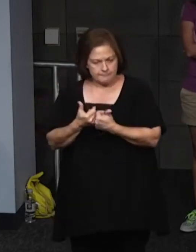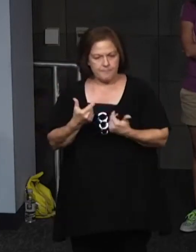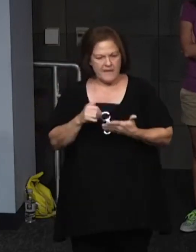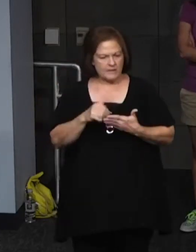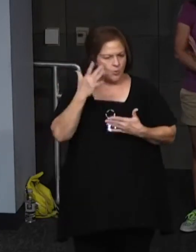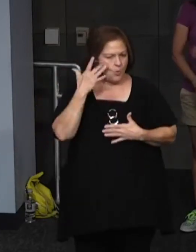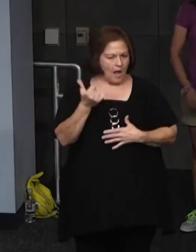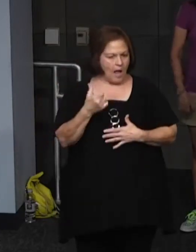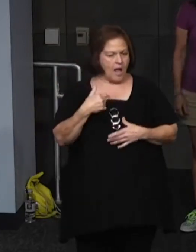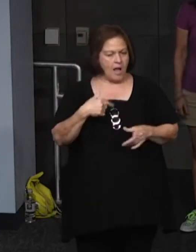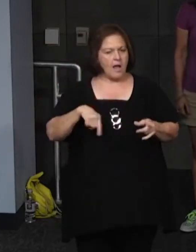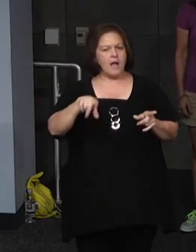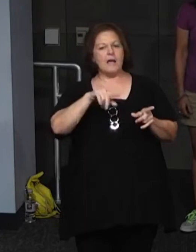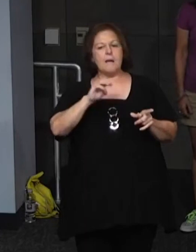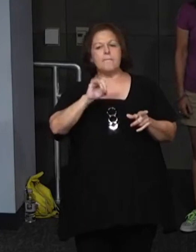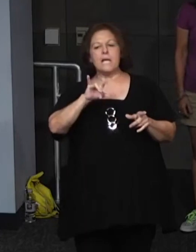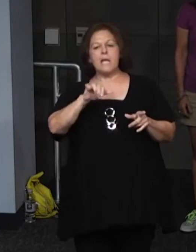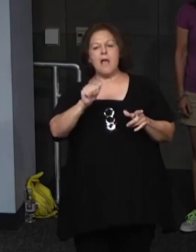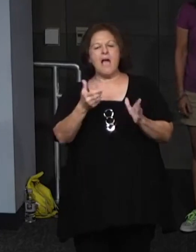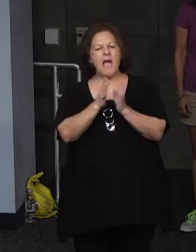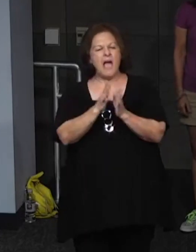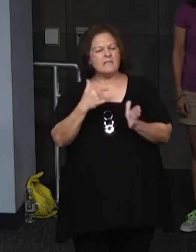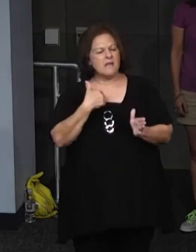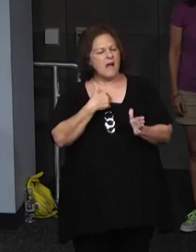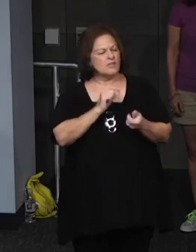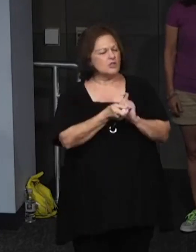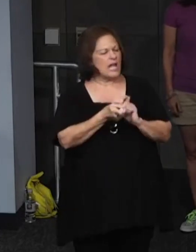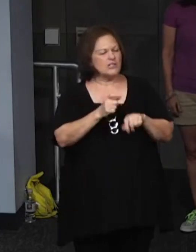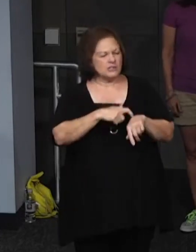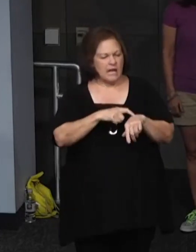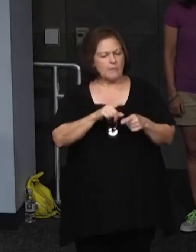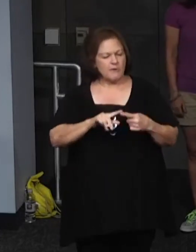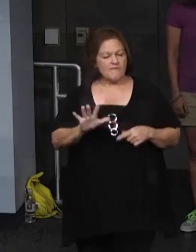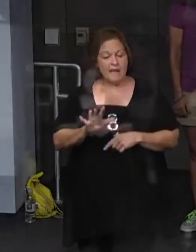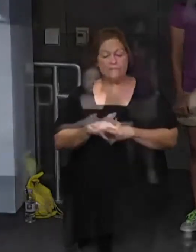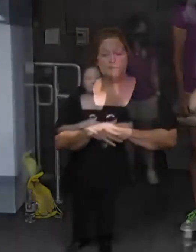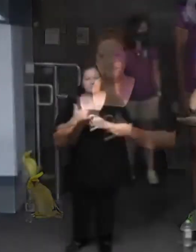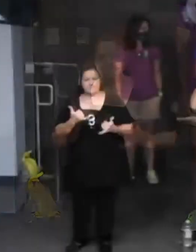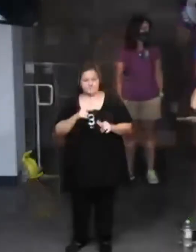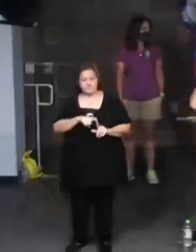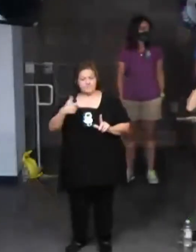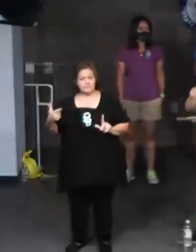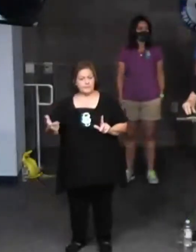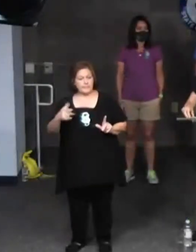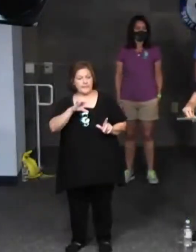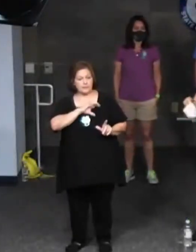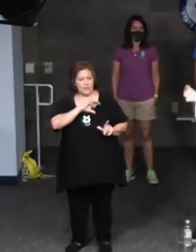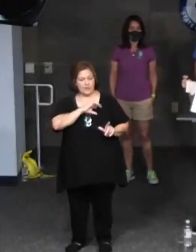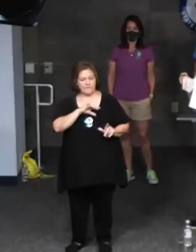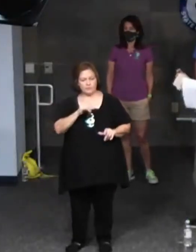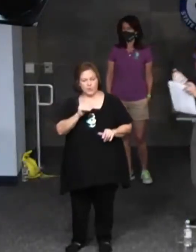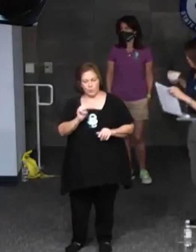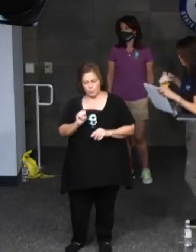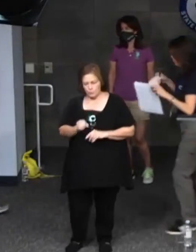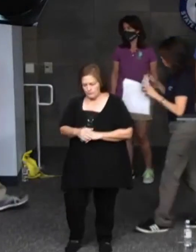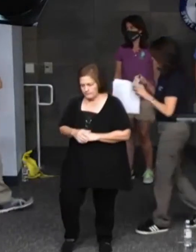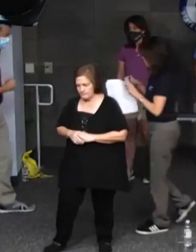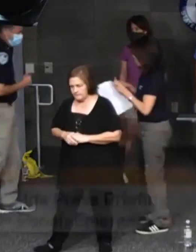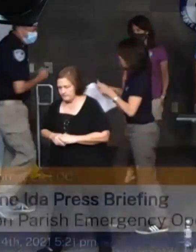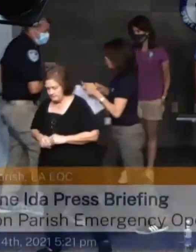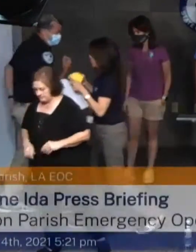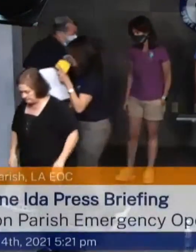LSU game. The media asked us to change the time. So with that, I'm going to introduce our Sheriff, Sheriff Joseph Lapinto.